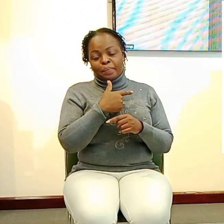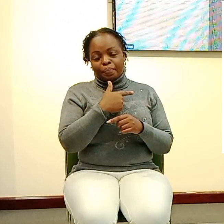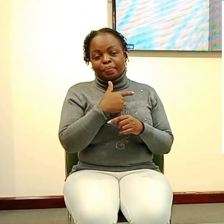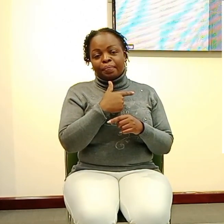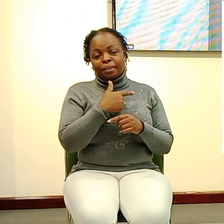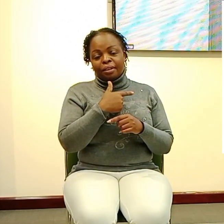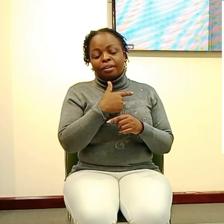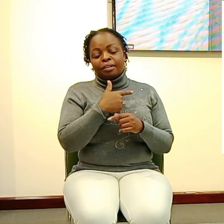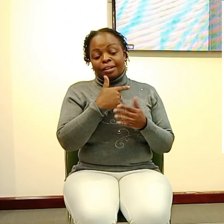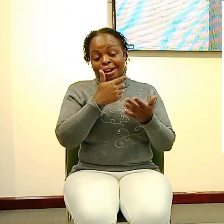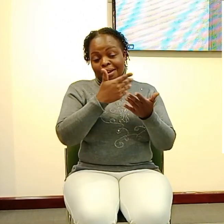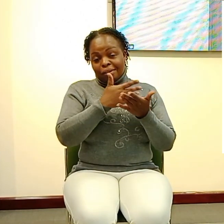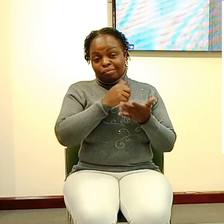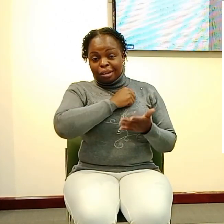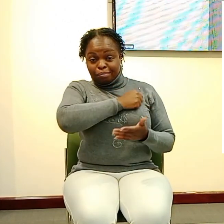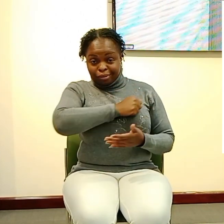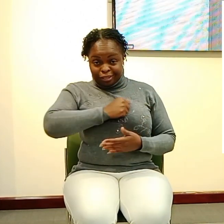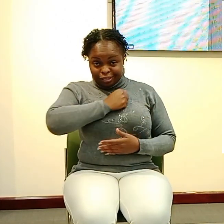gratitude to just appreciate